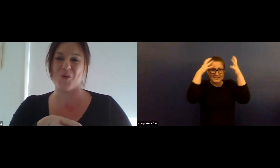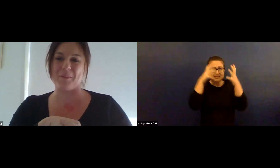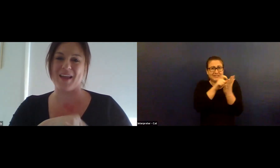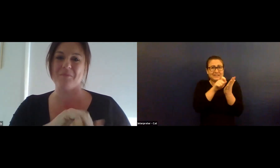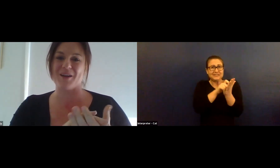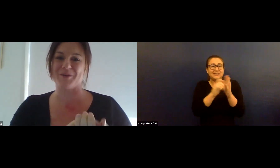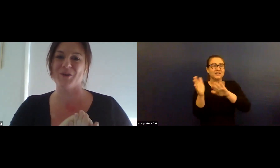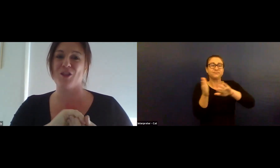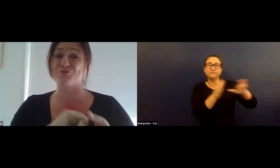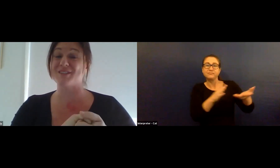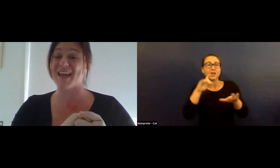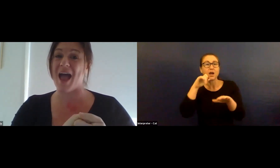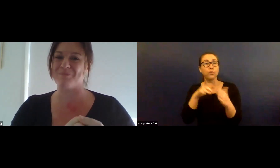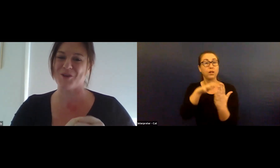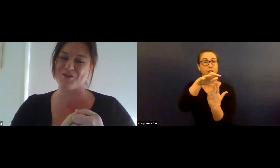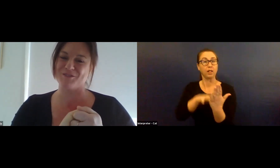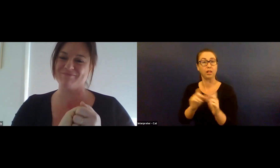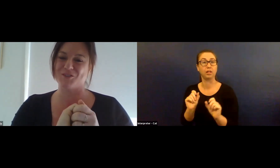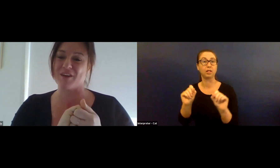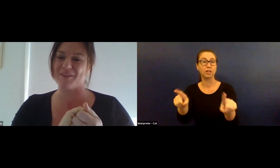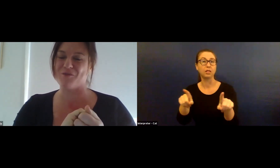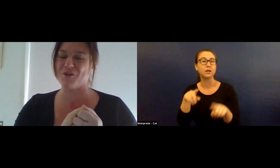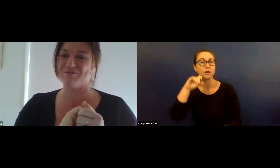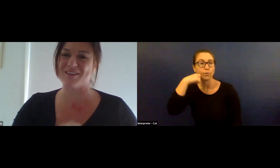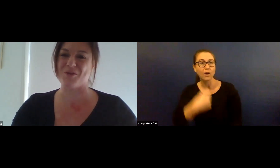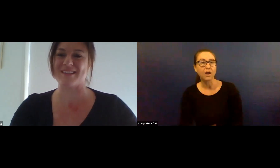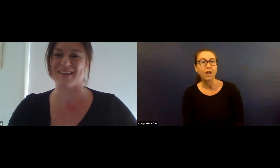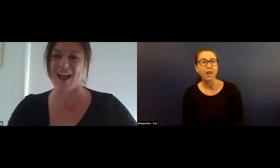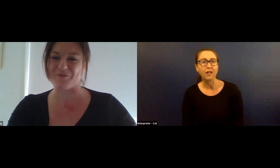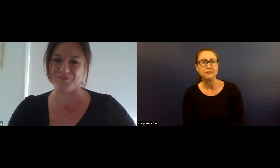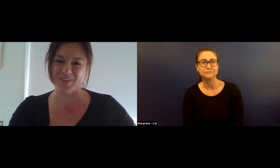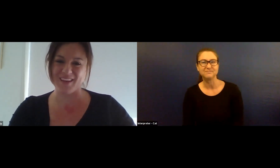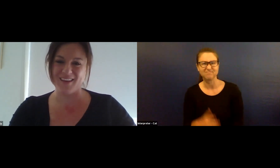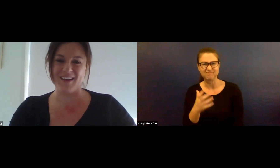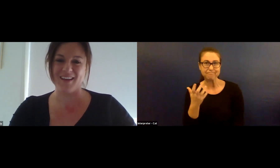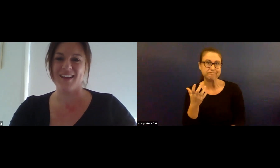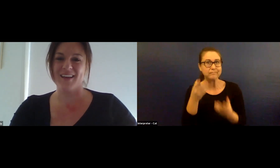a follow-up email through Sam. So sorry if you've already written all this down.